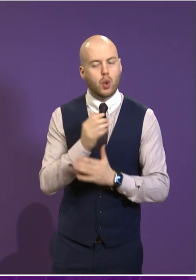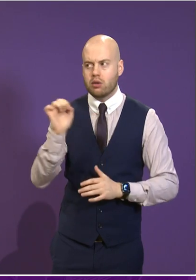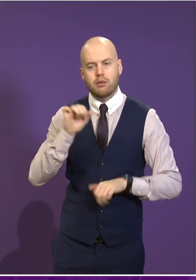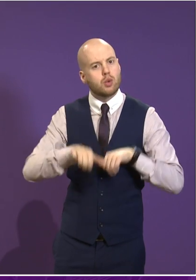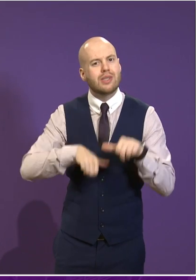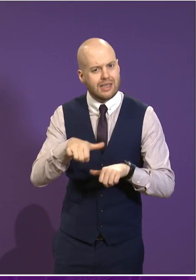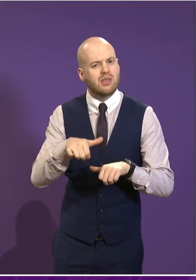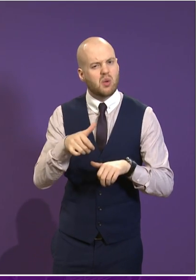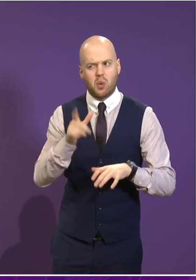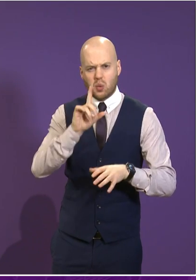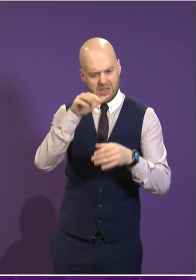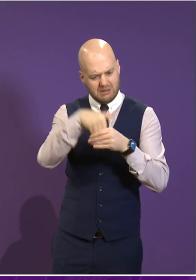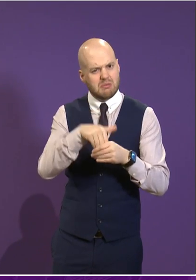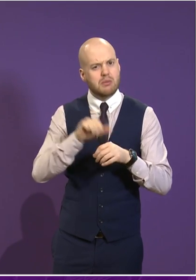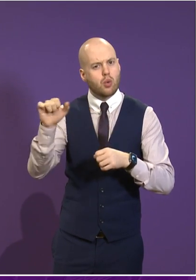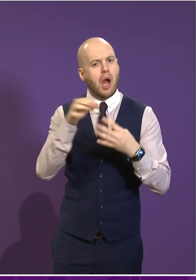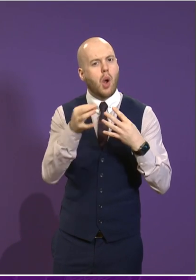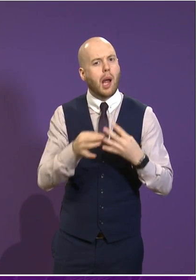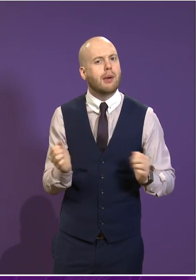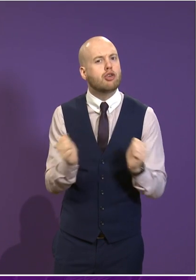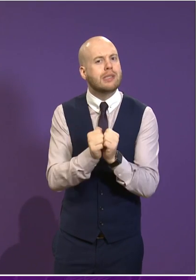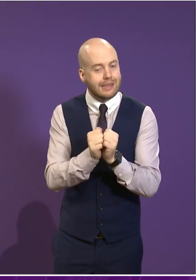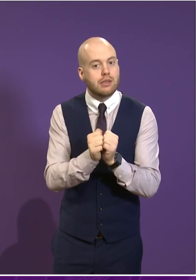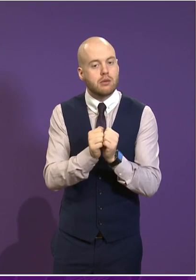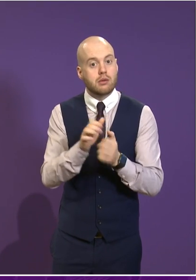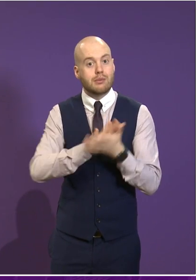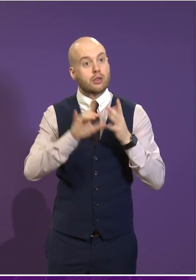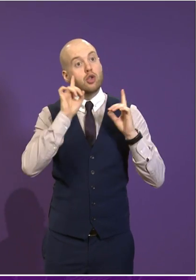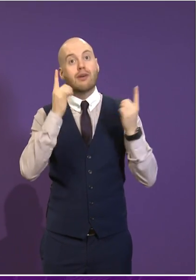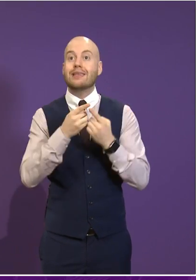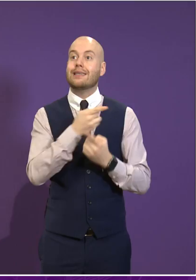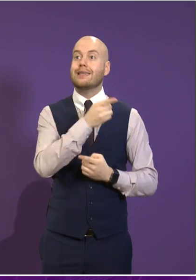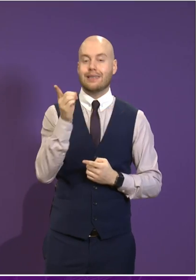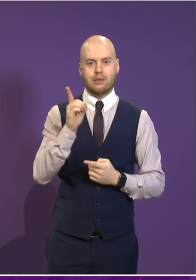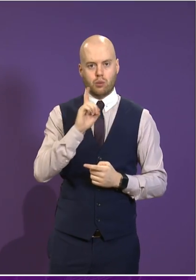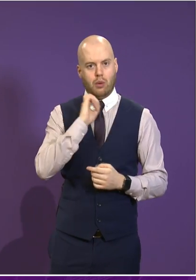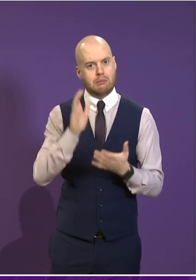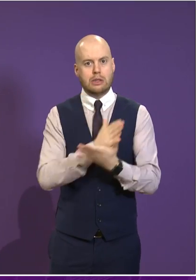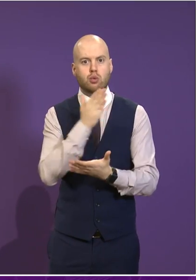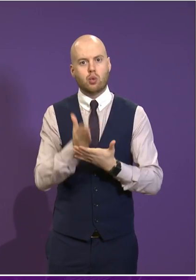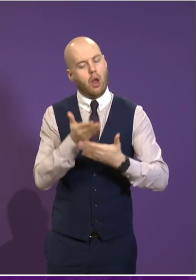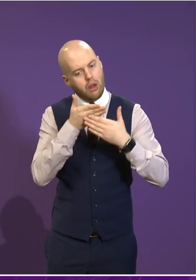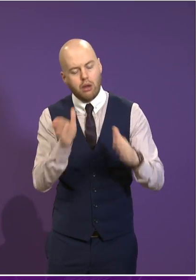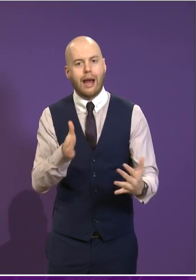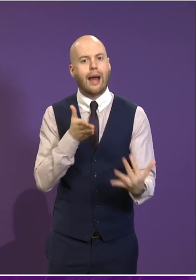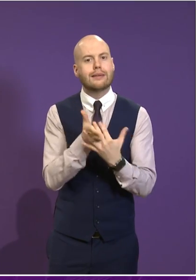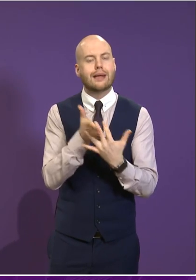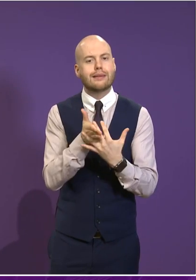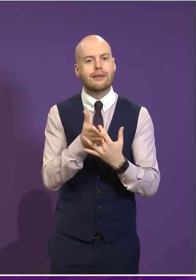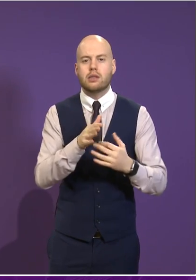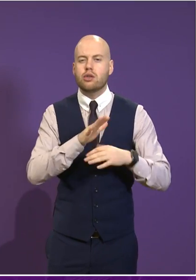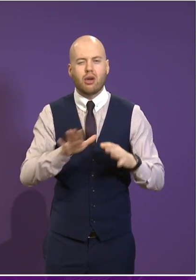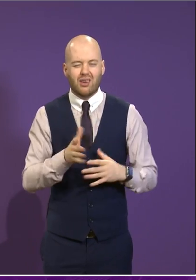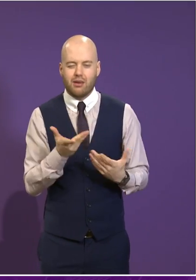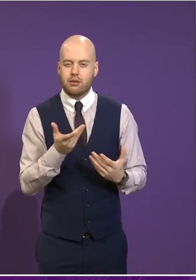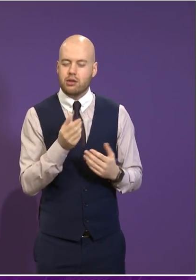aspects of those outcome agreements would require universities to ensure that they have widened access, and it's not just about some of the, you know, the